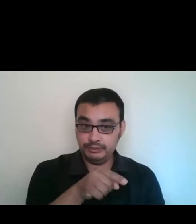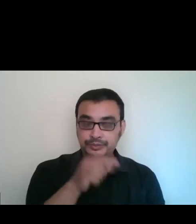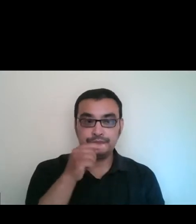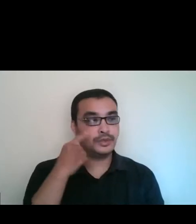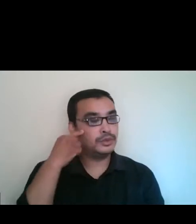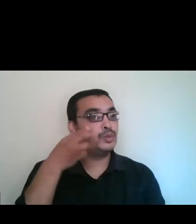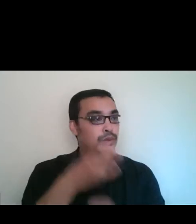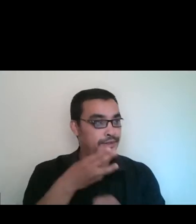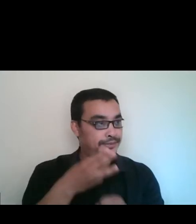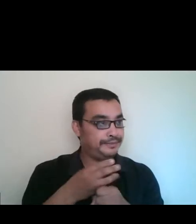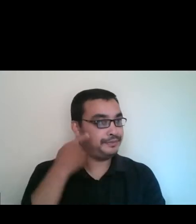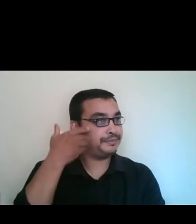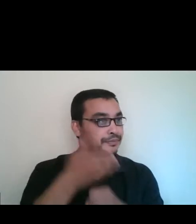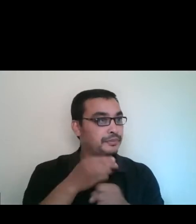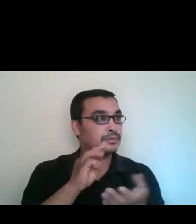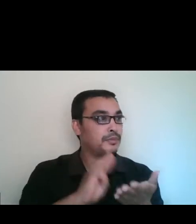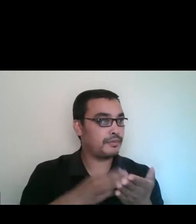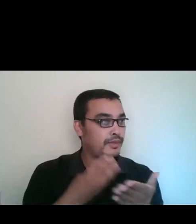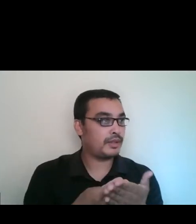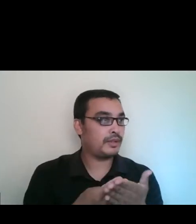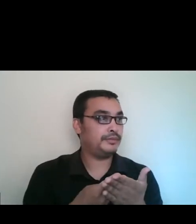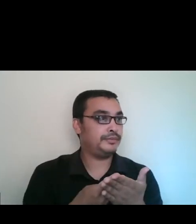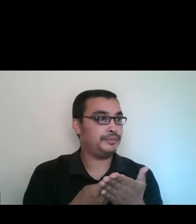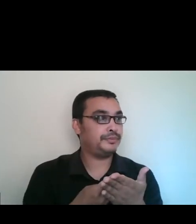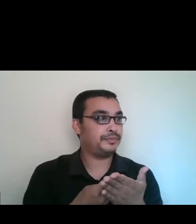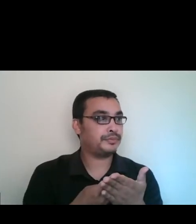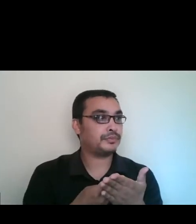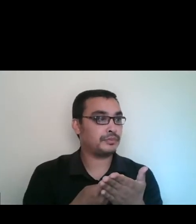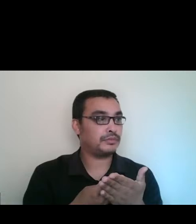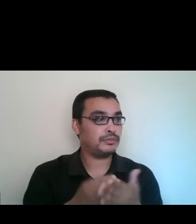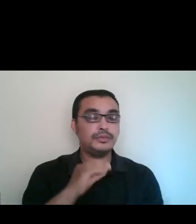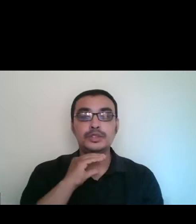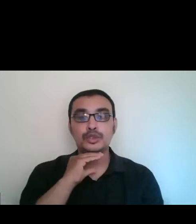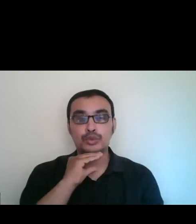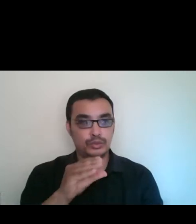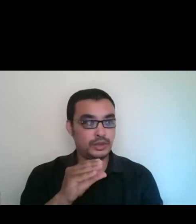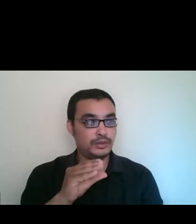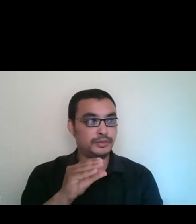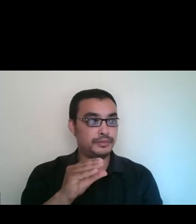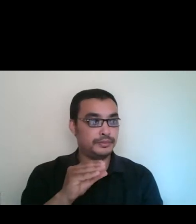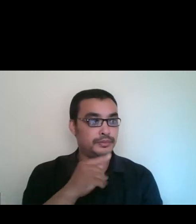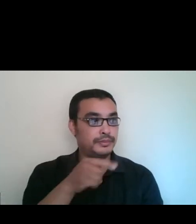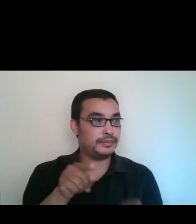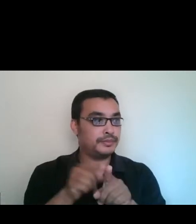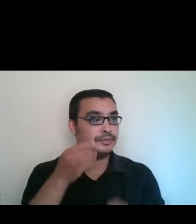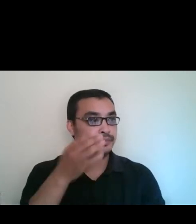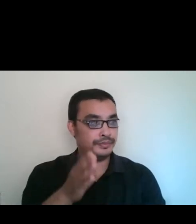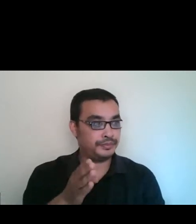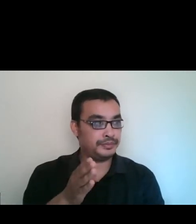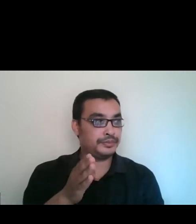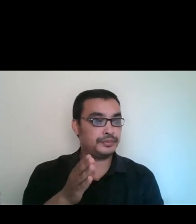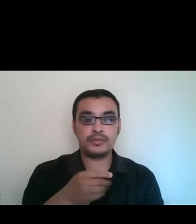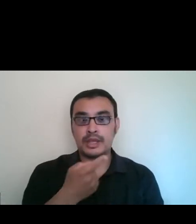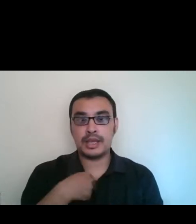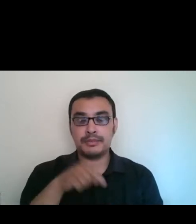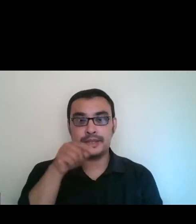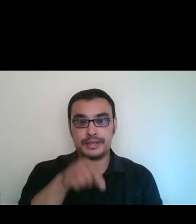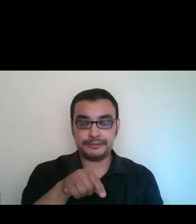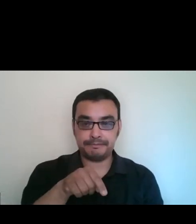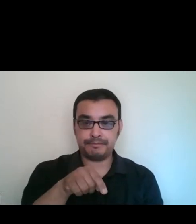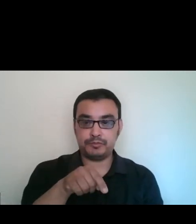at discussing the key areas of work for youth access to land. So as we have here